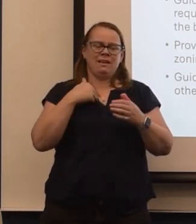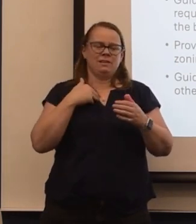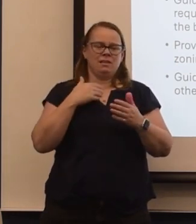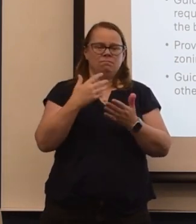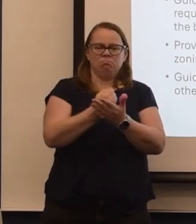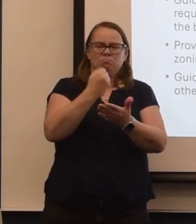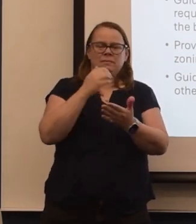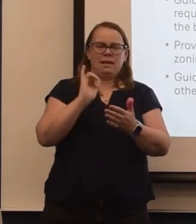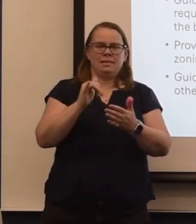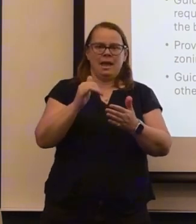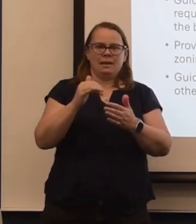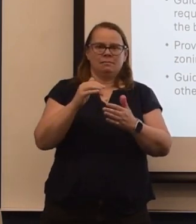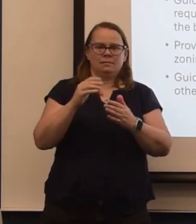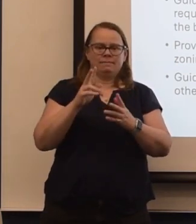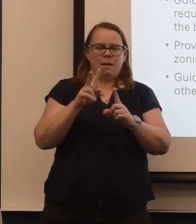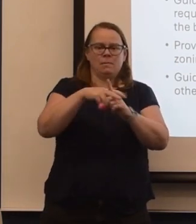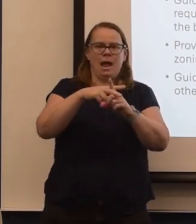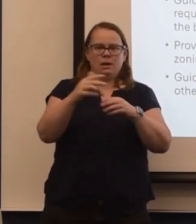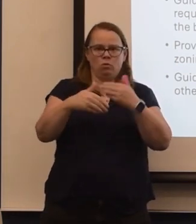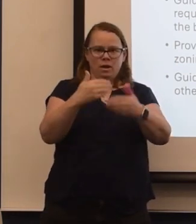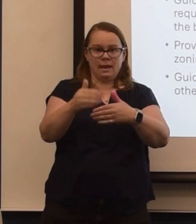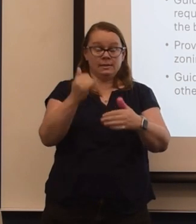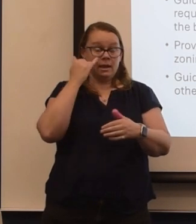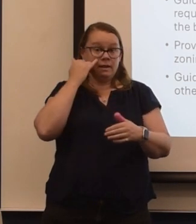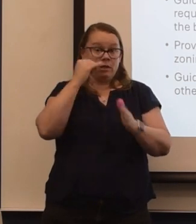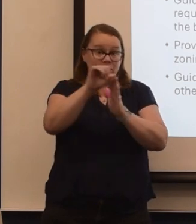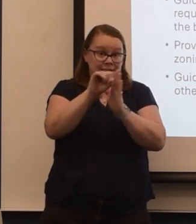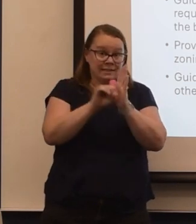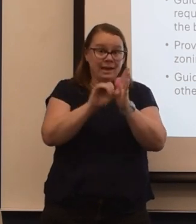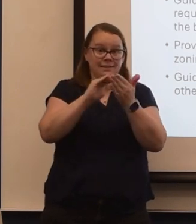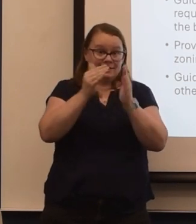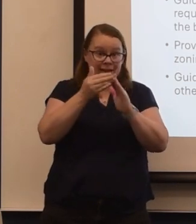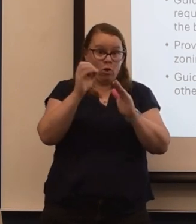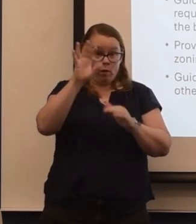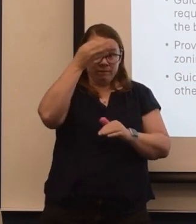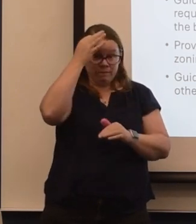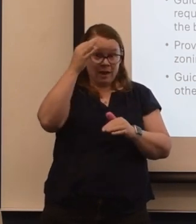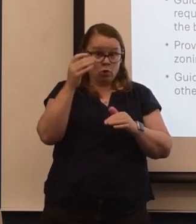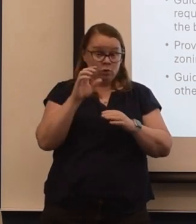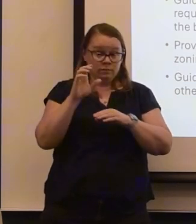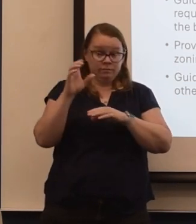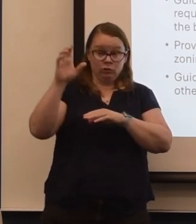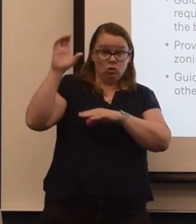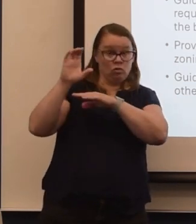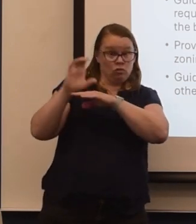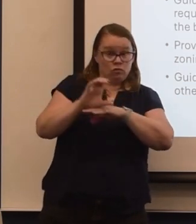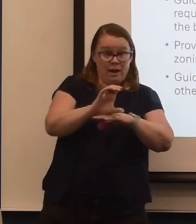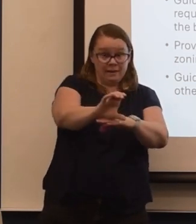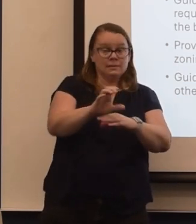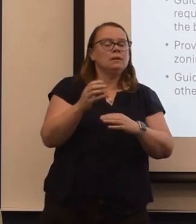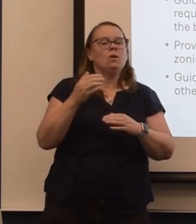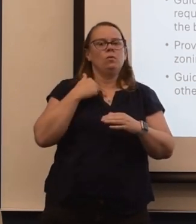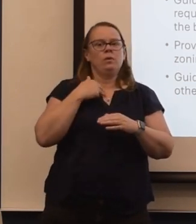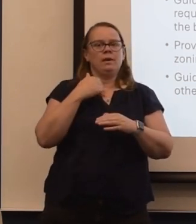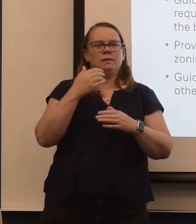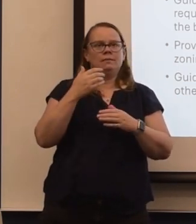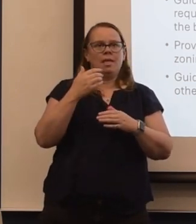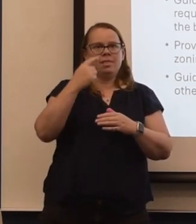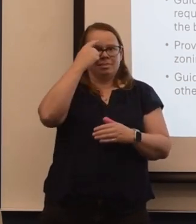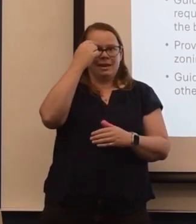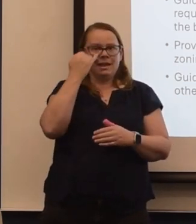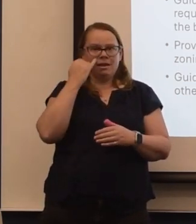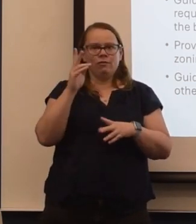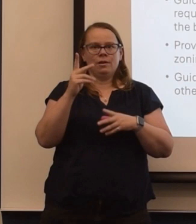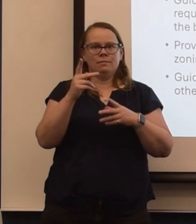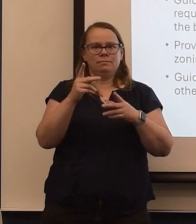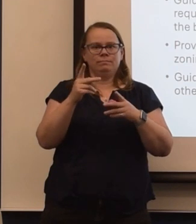city grants or state grants or federal grants, and we feel like a project in this neighborhood could benefit from that money, we can